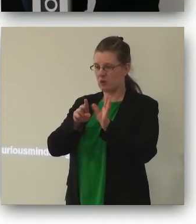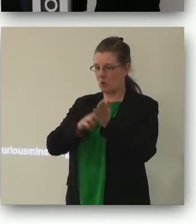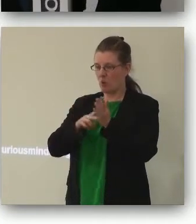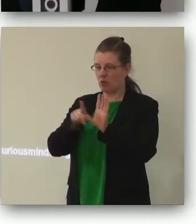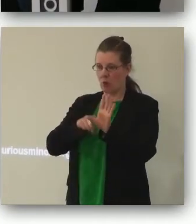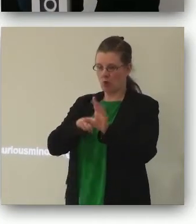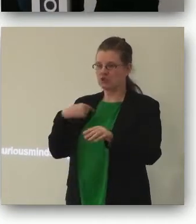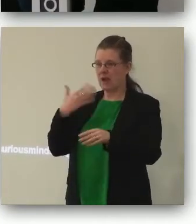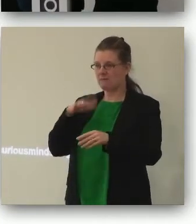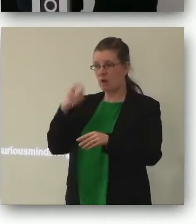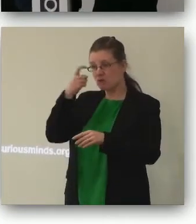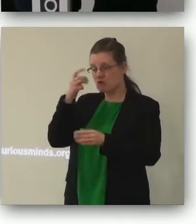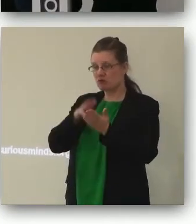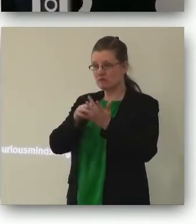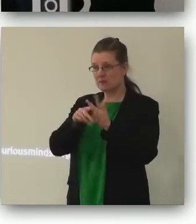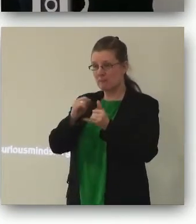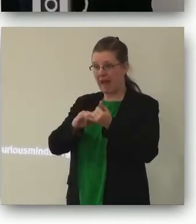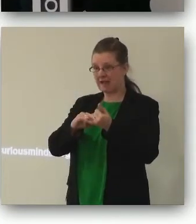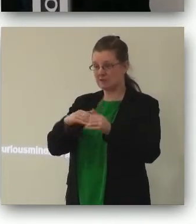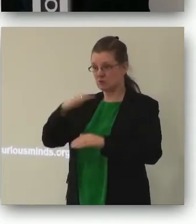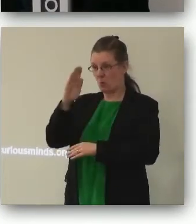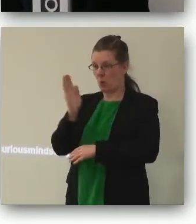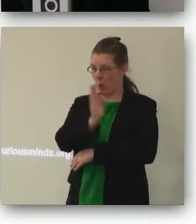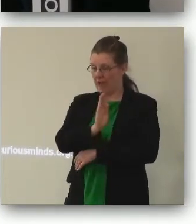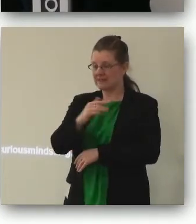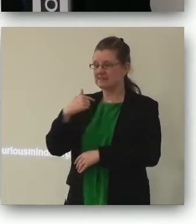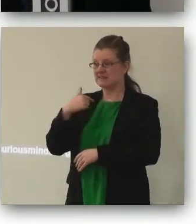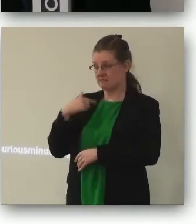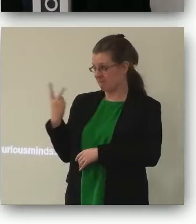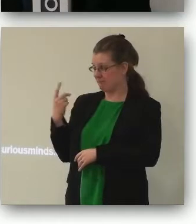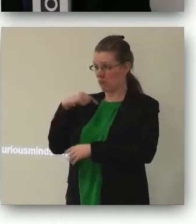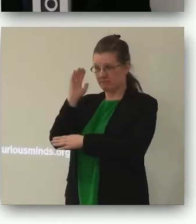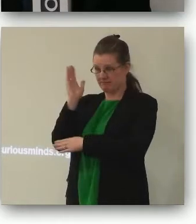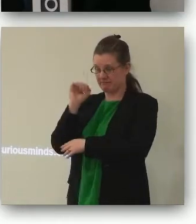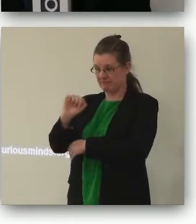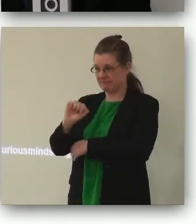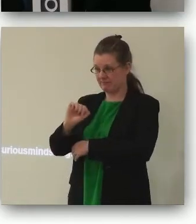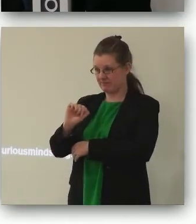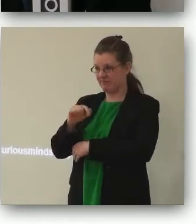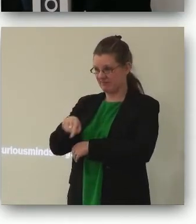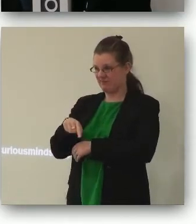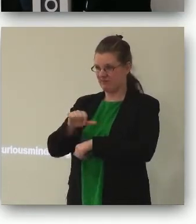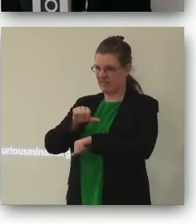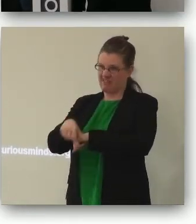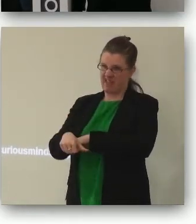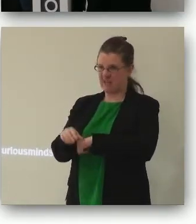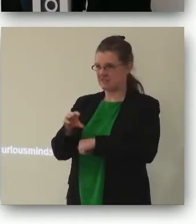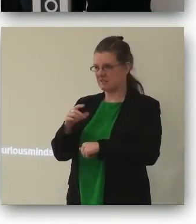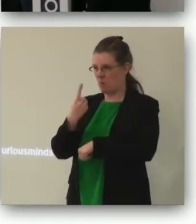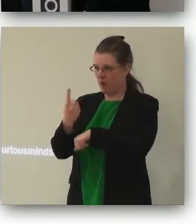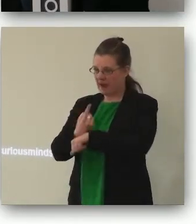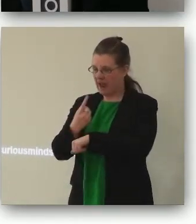Curious Minds in the Northwest. We're going to be your hosts for the next 50 minutes or so with a seminar that's packed full of